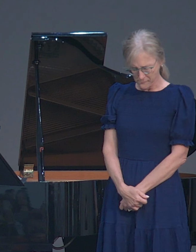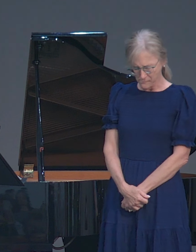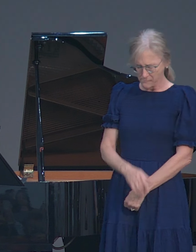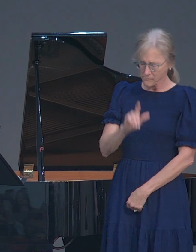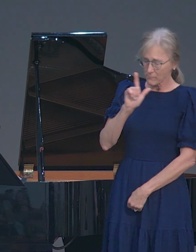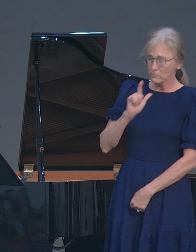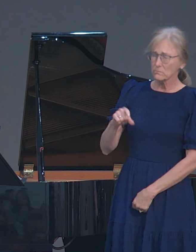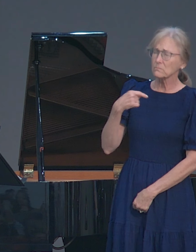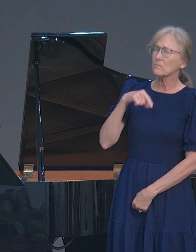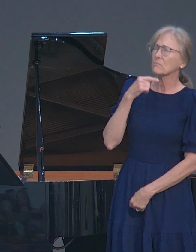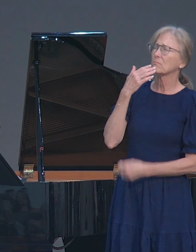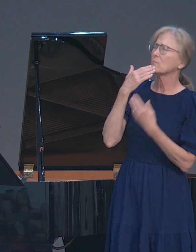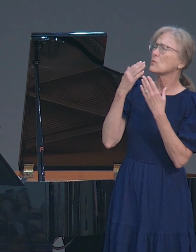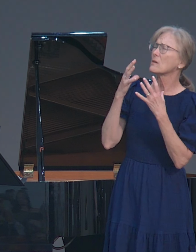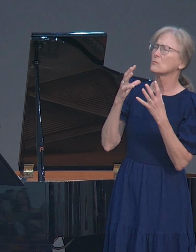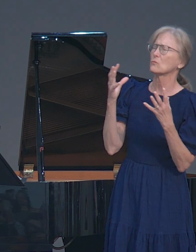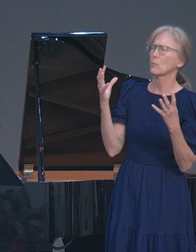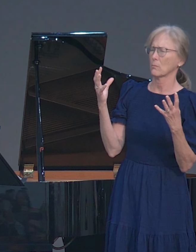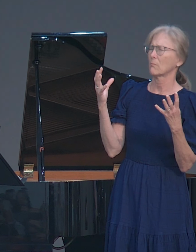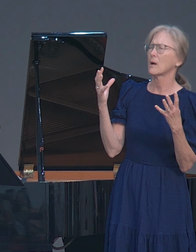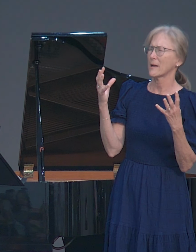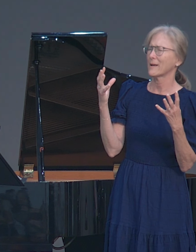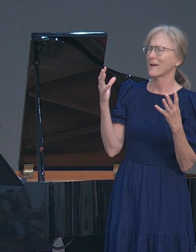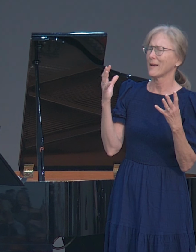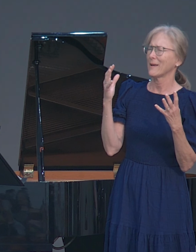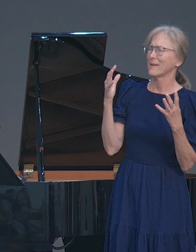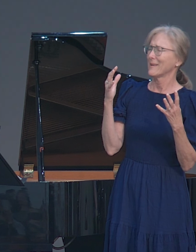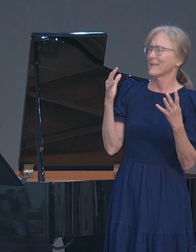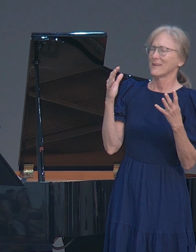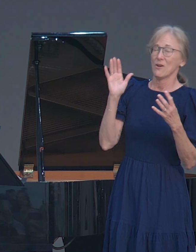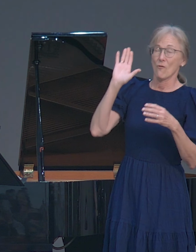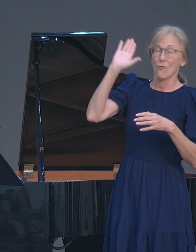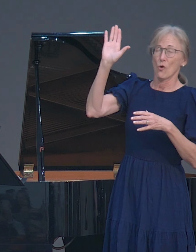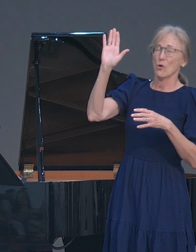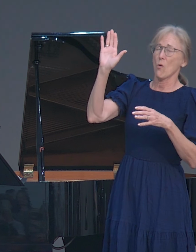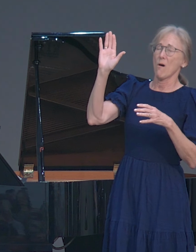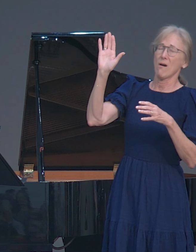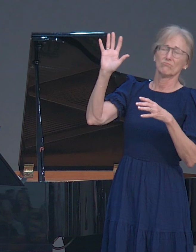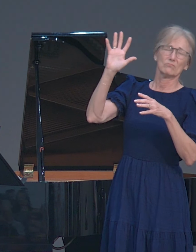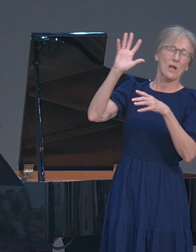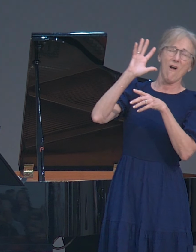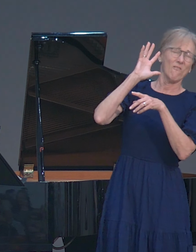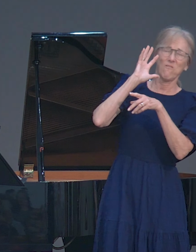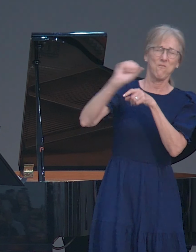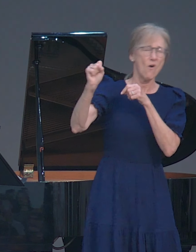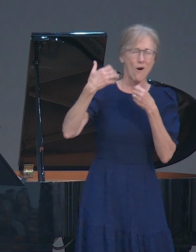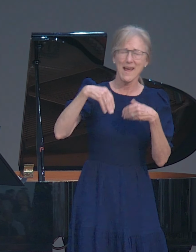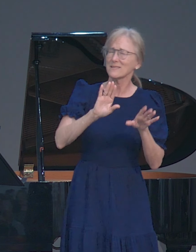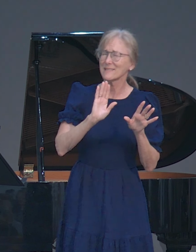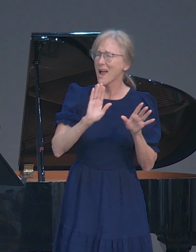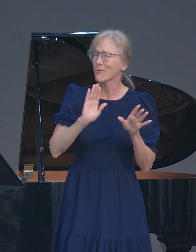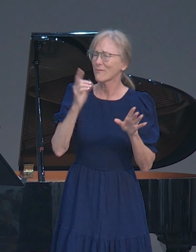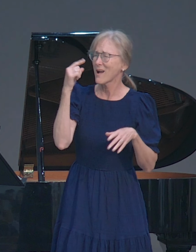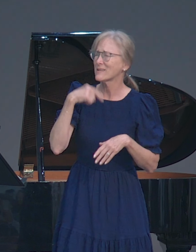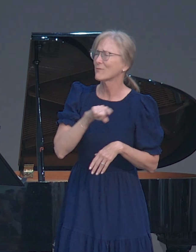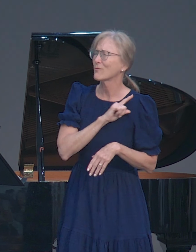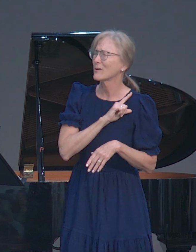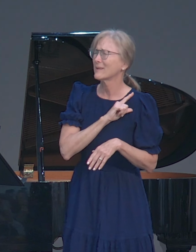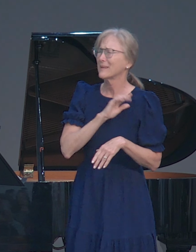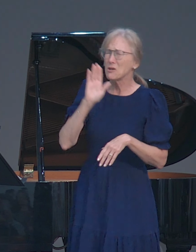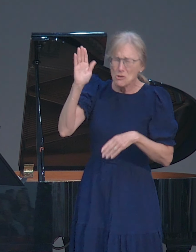Lord, we thank you so much for this most extreme sacrifice of all time. Lord, you gave your body to be